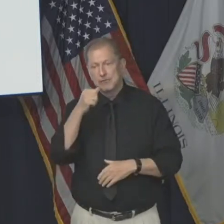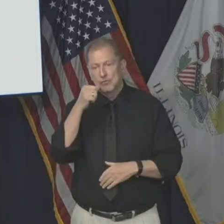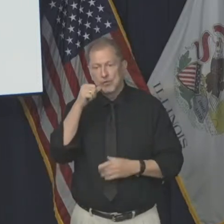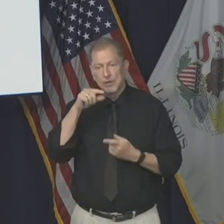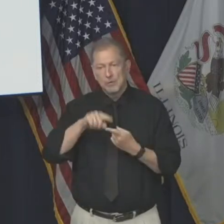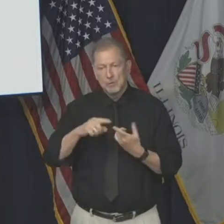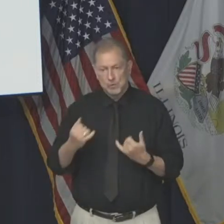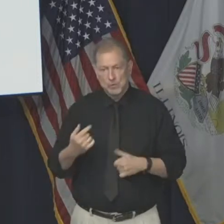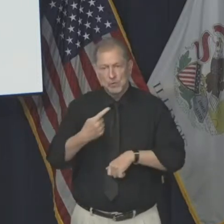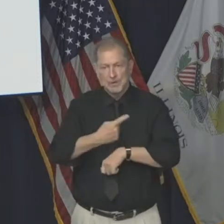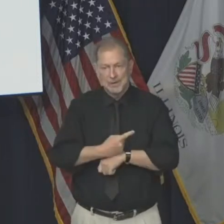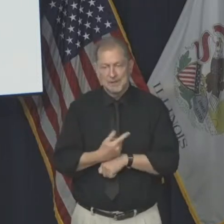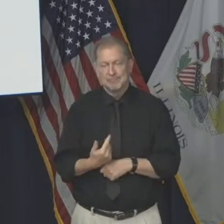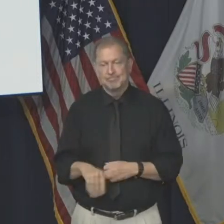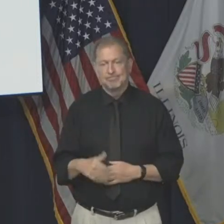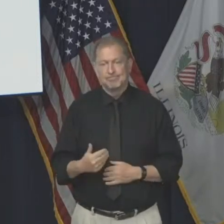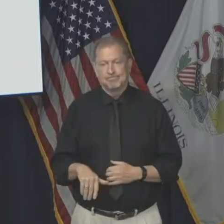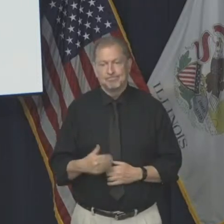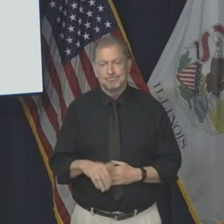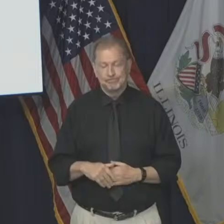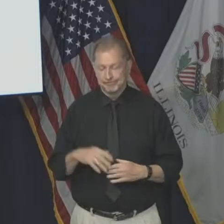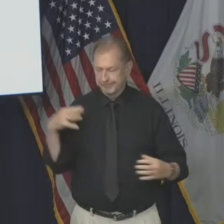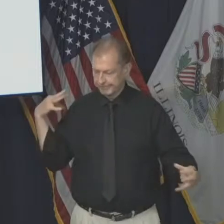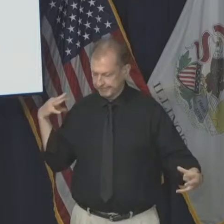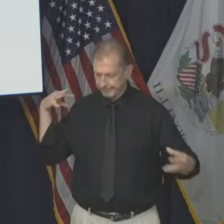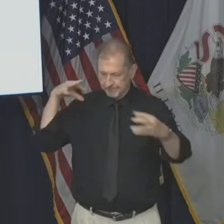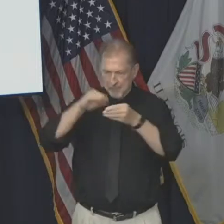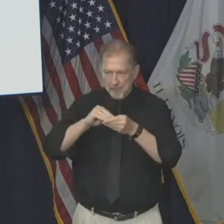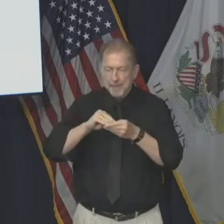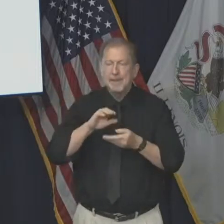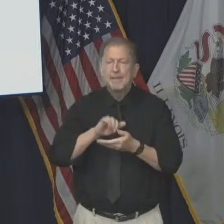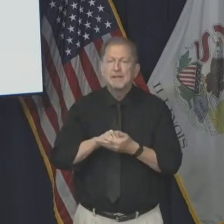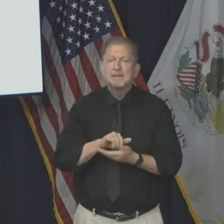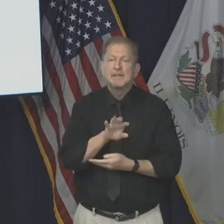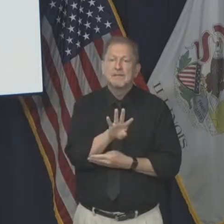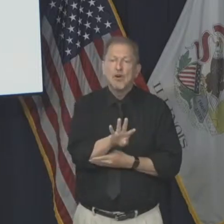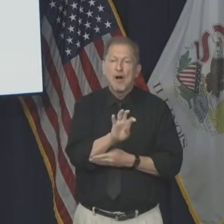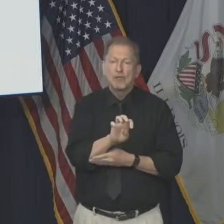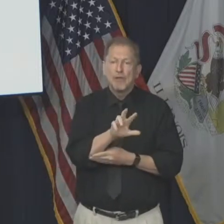as lost. To date, a total of